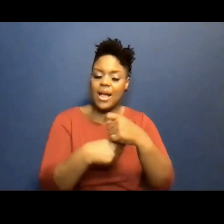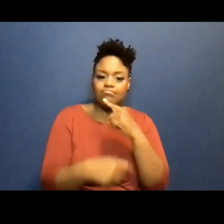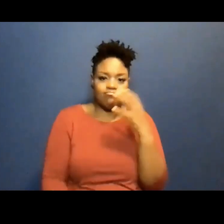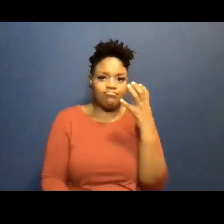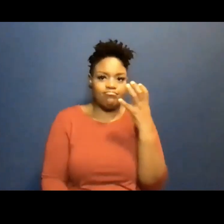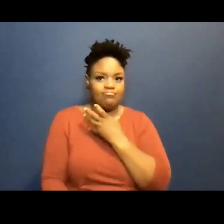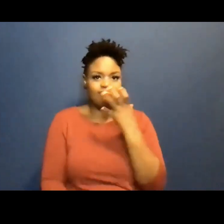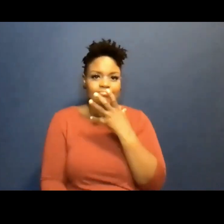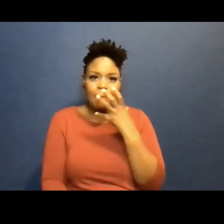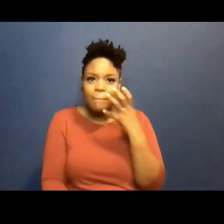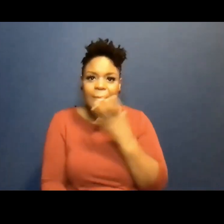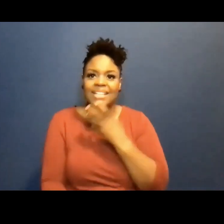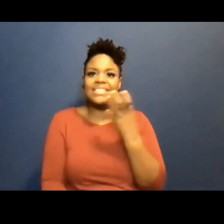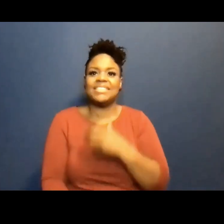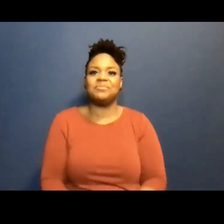things that I think that